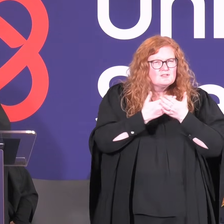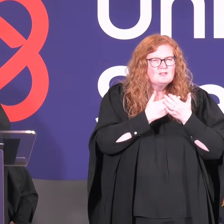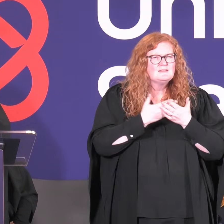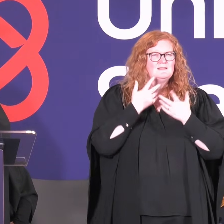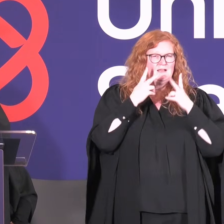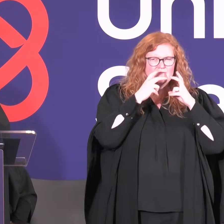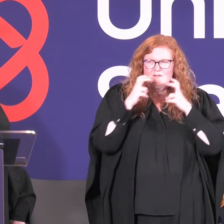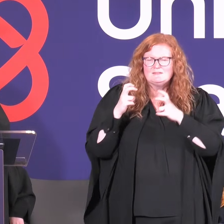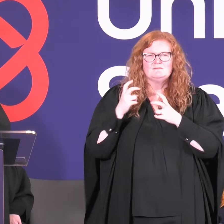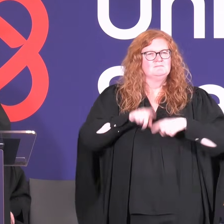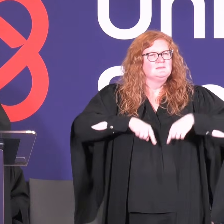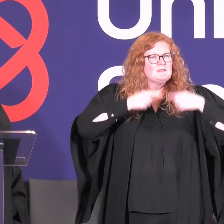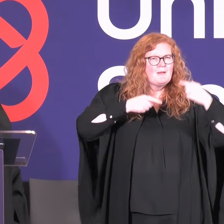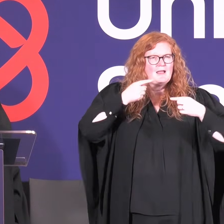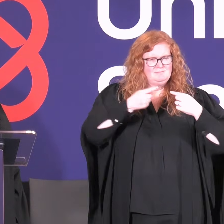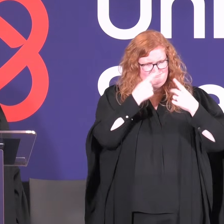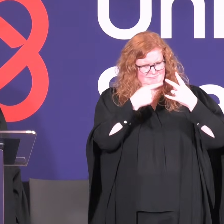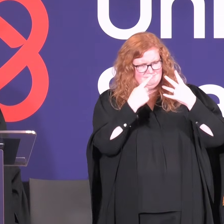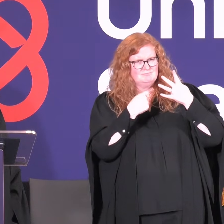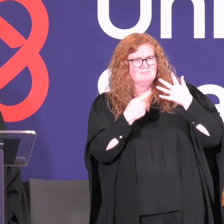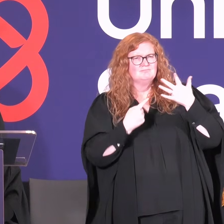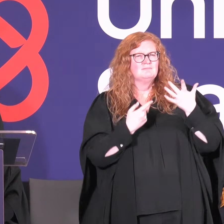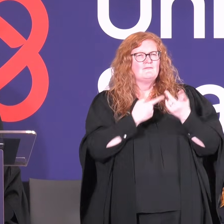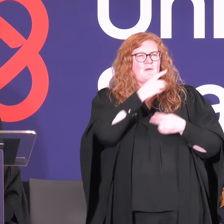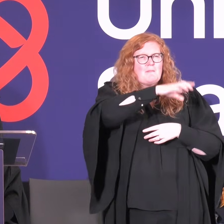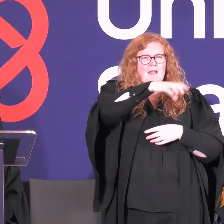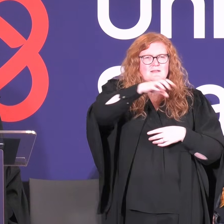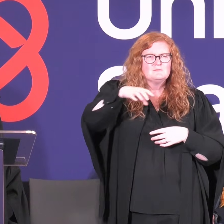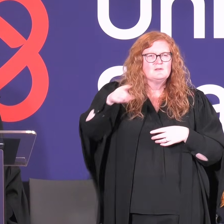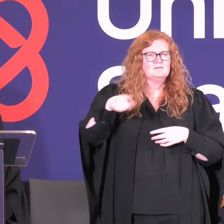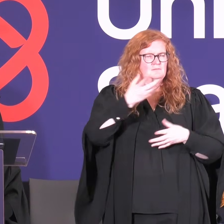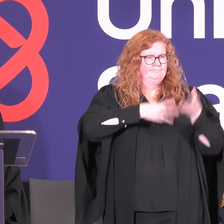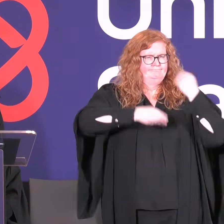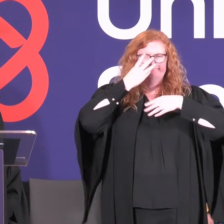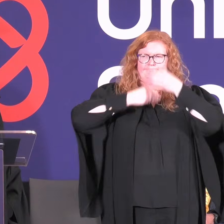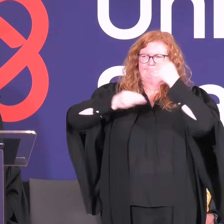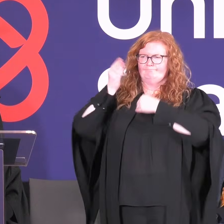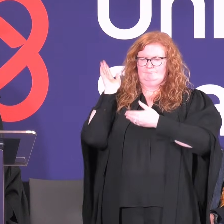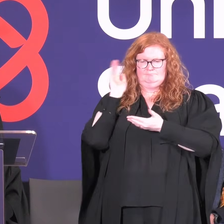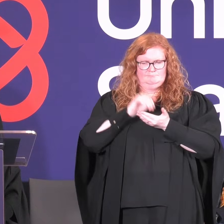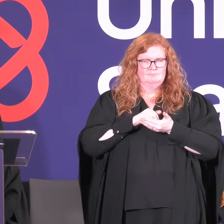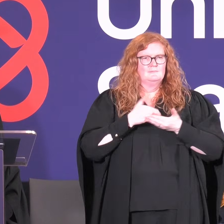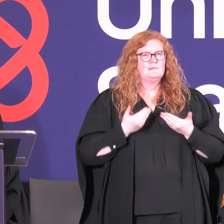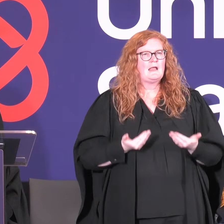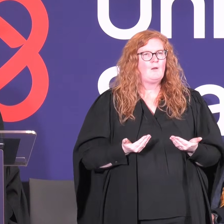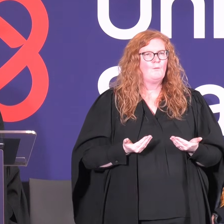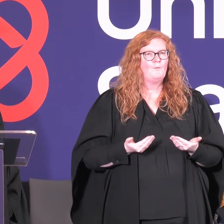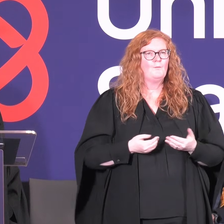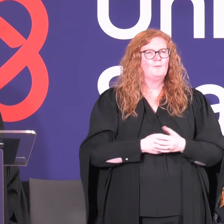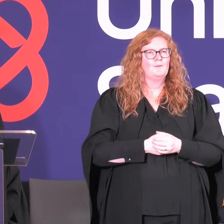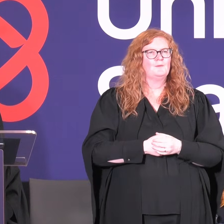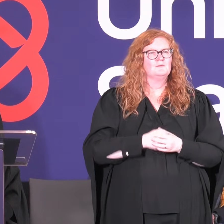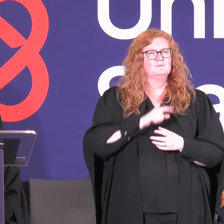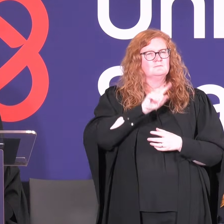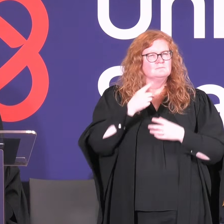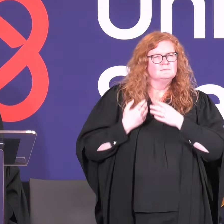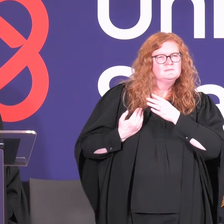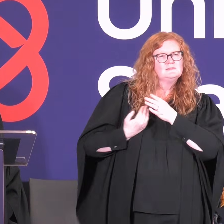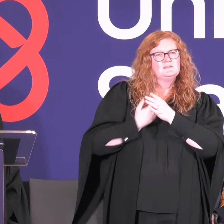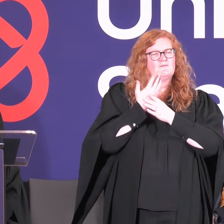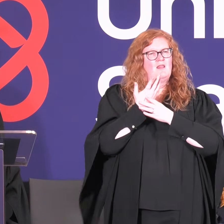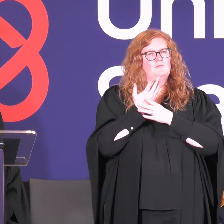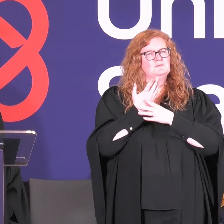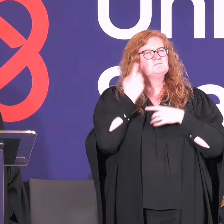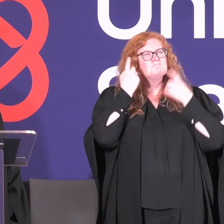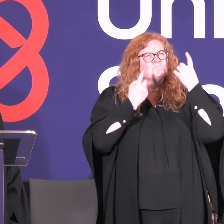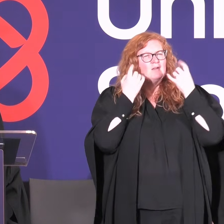every debate, and every placement has brought you to this point. You have developed the ability to